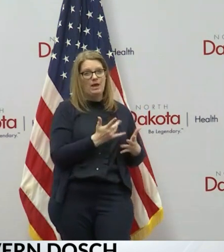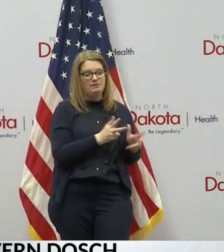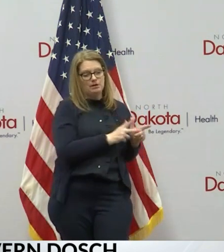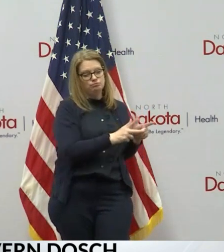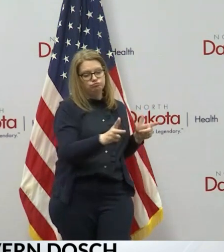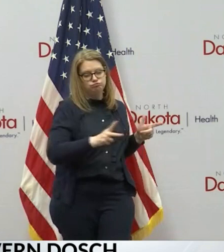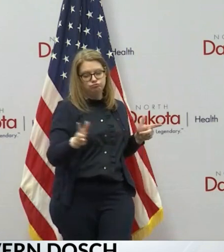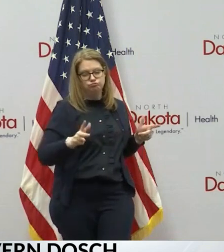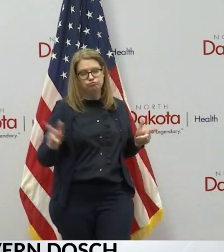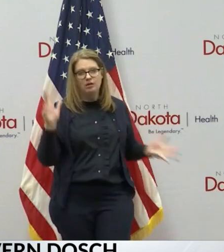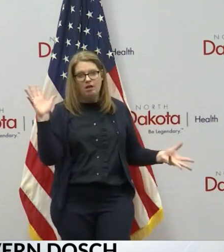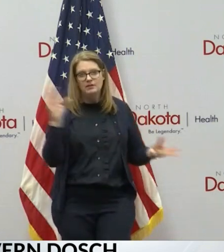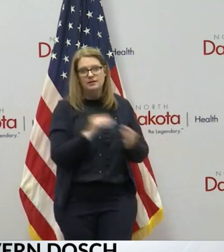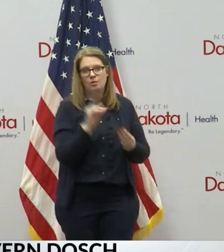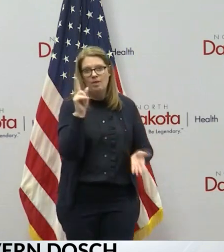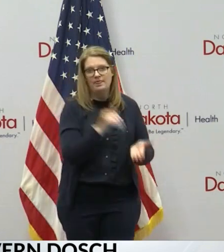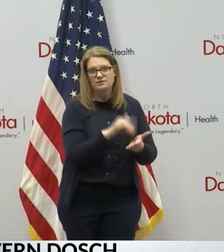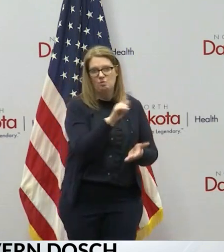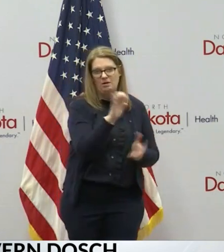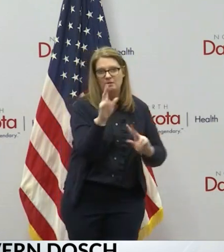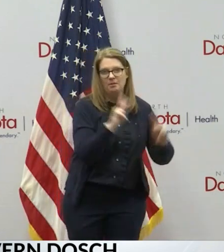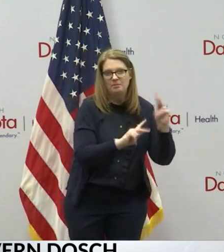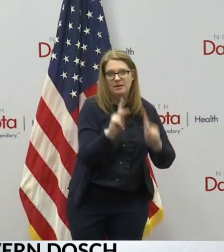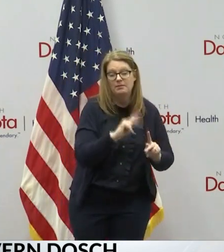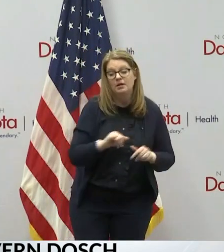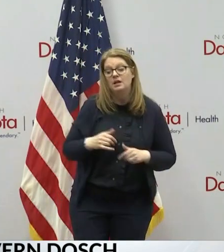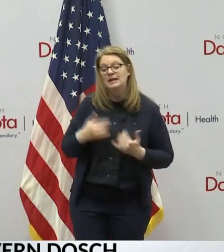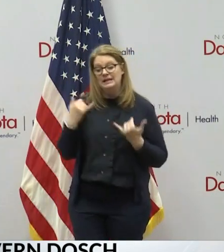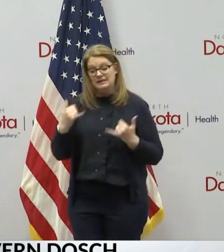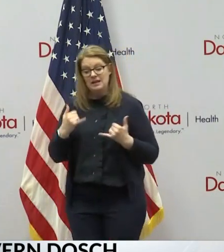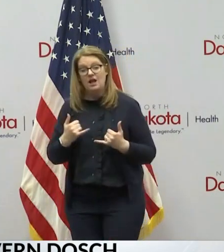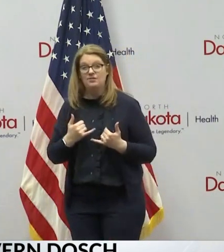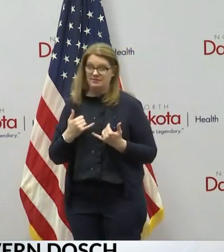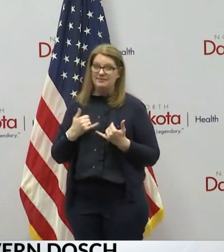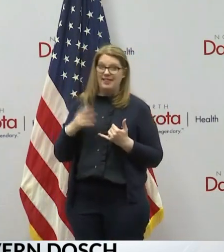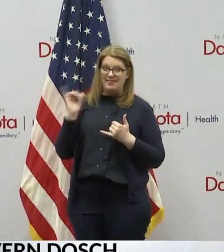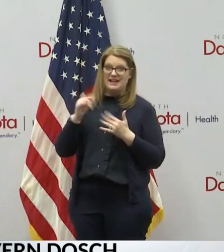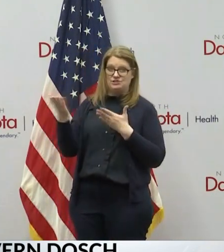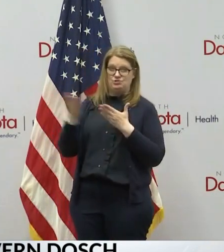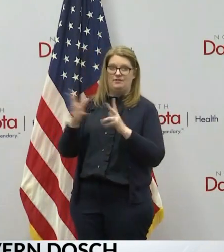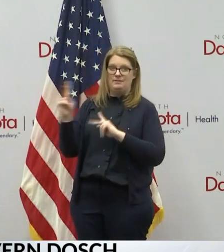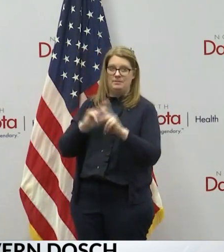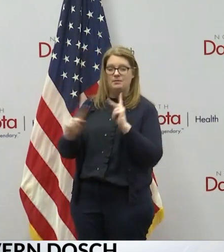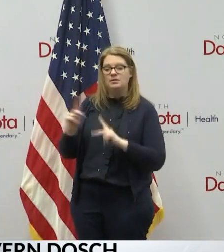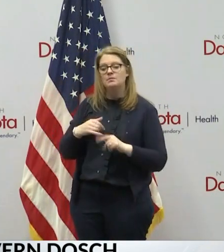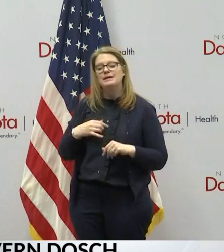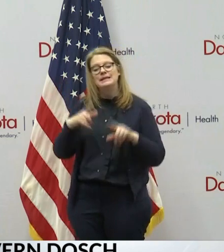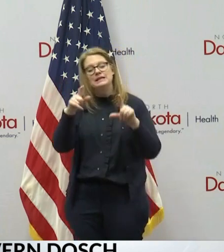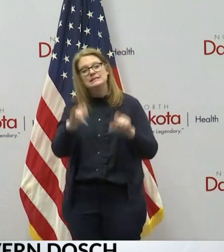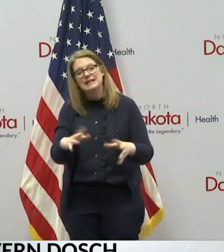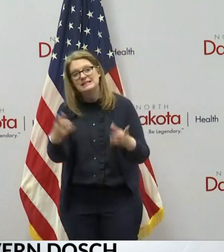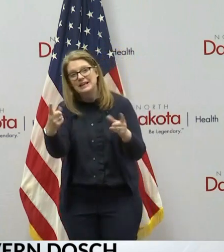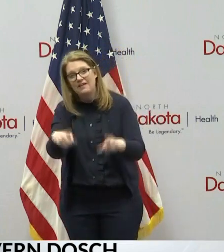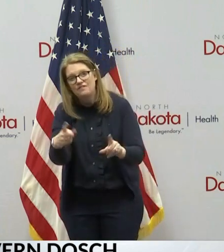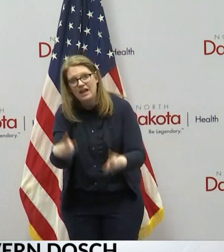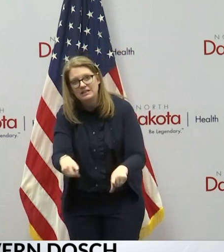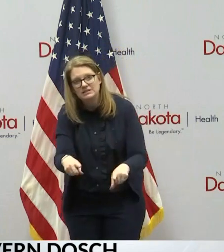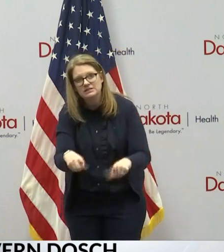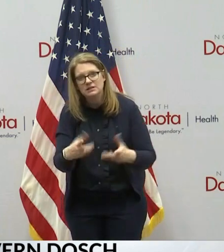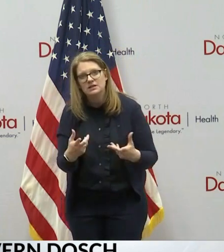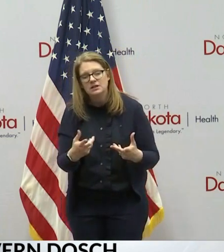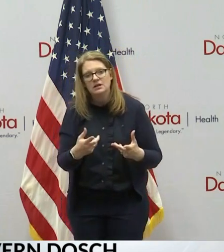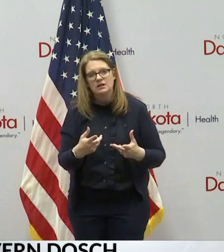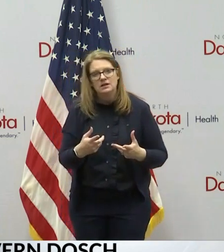reality is, though, those testing events, although they've improved and they're improving every time we do one, they are largely a